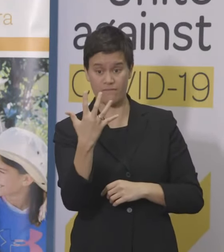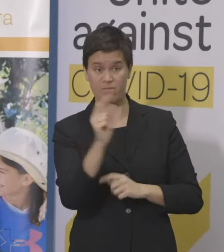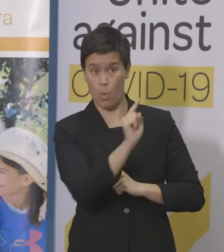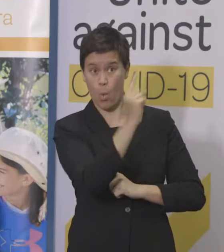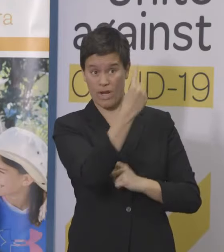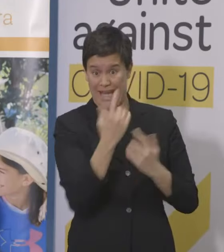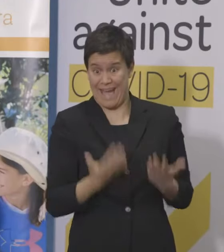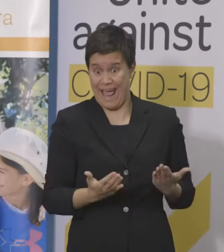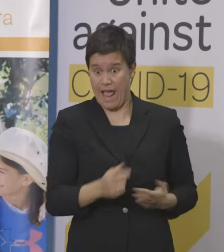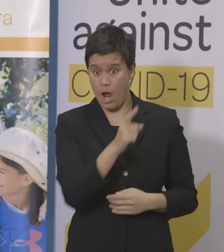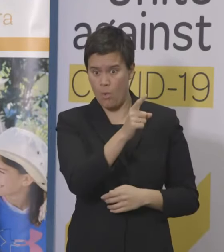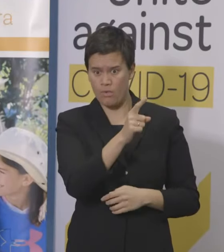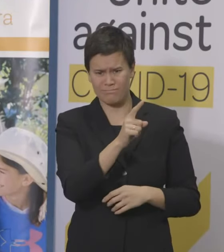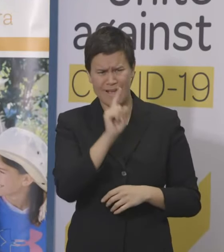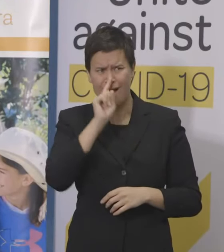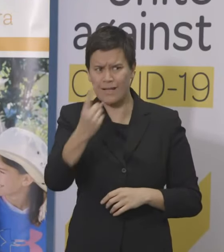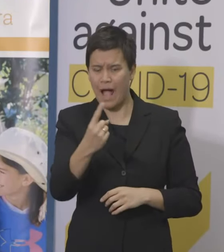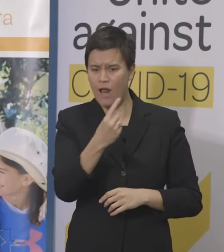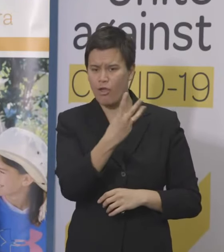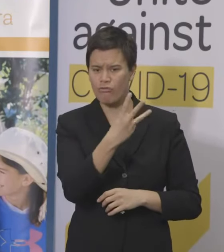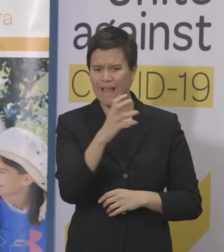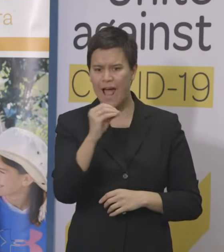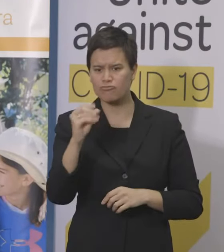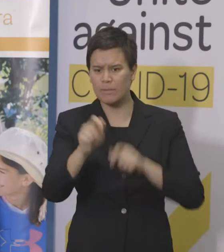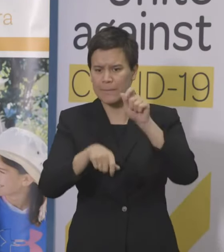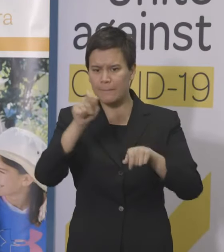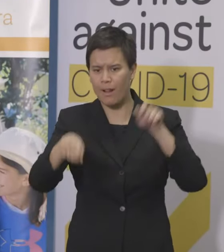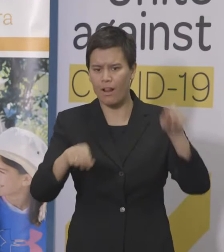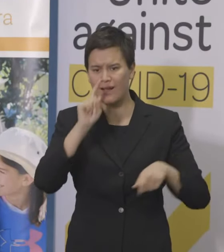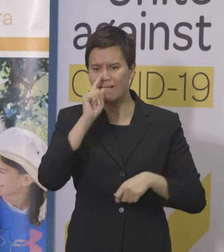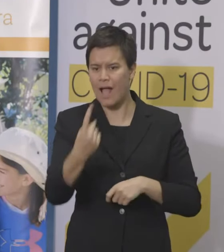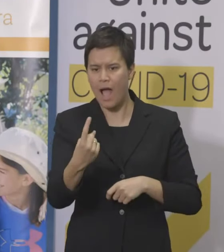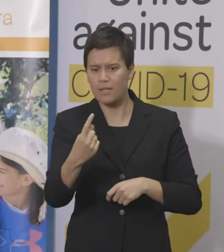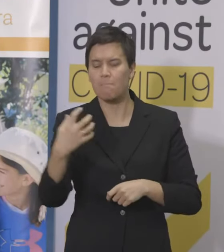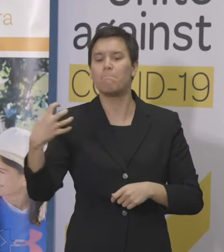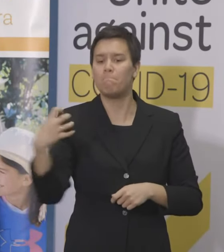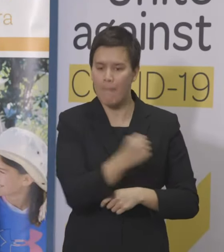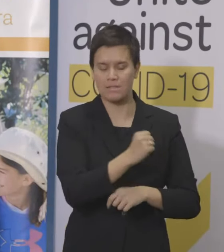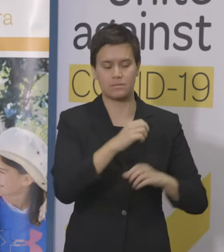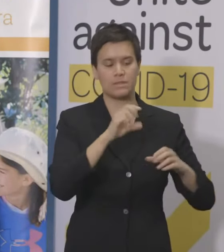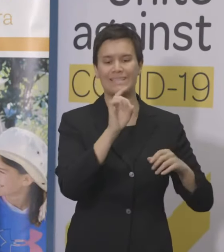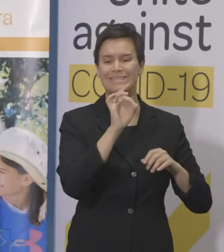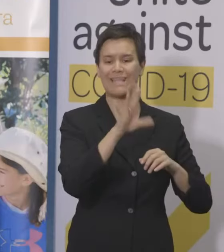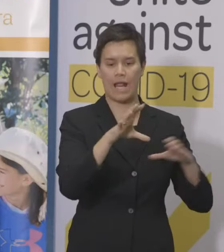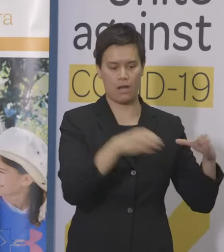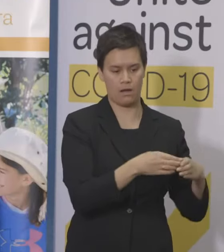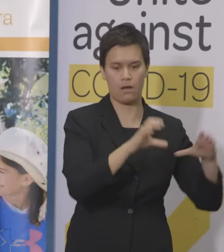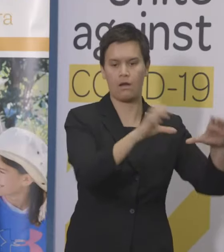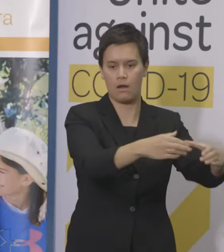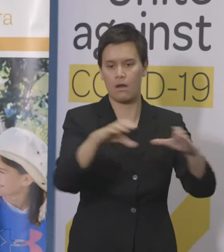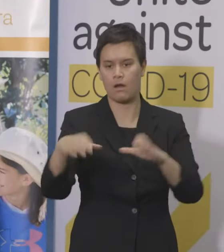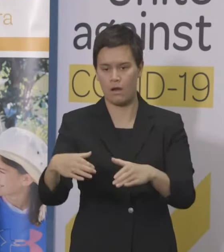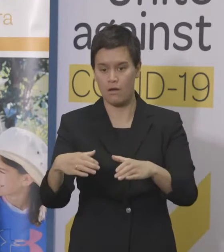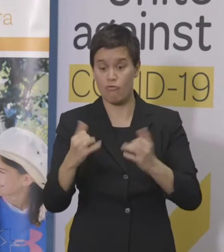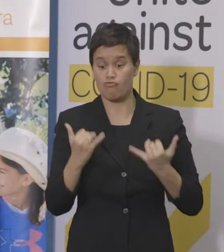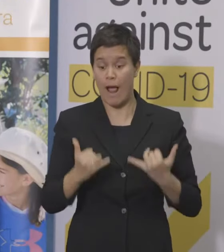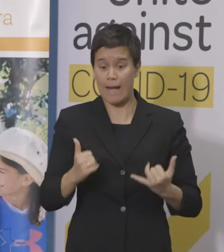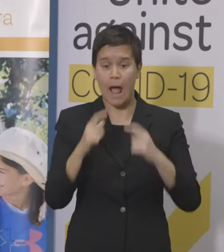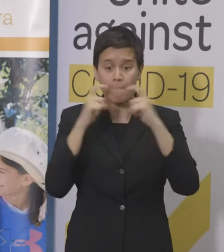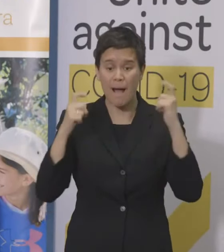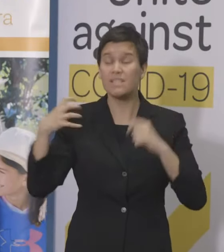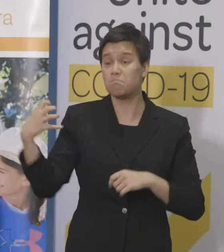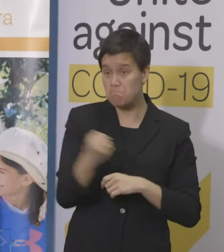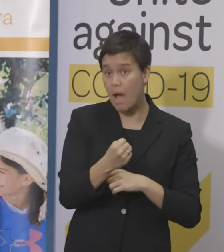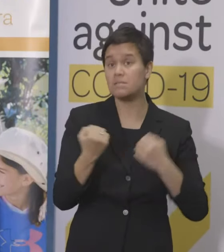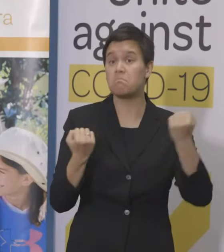there can't actually be groups more than 10. At the moment, compulsory mask use is expected on public transport and on flights, and in